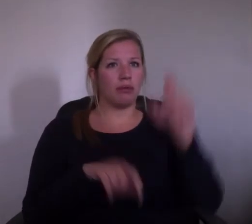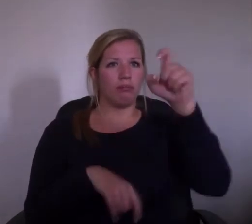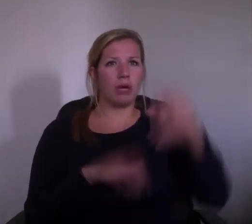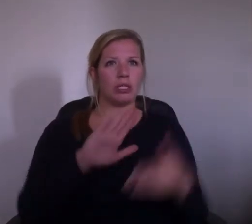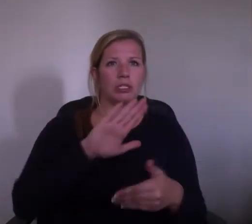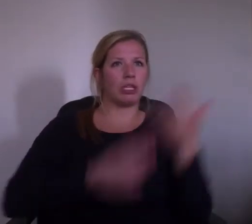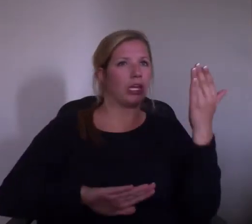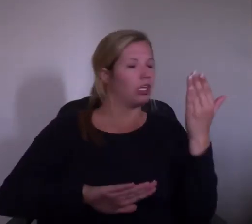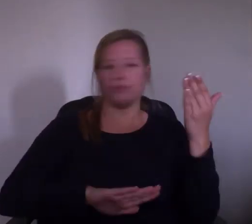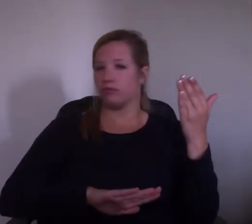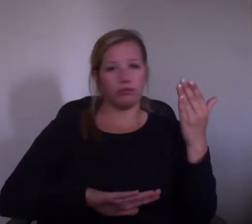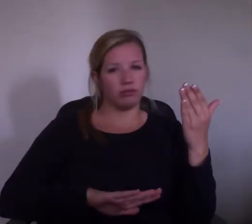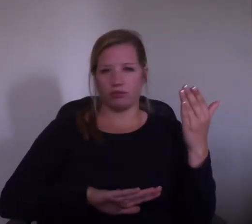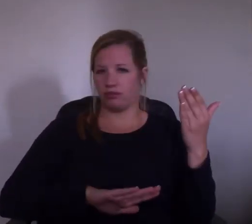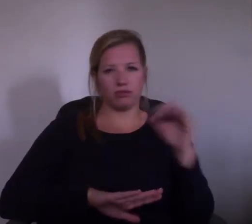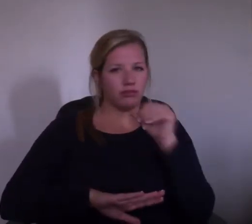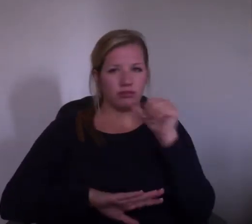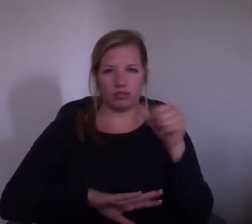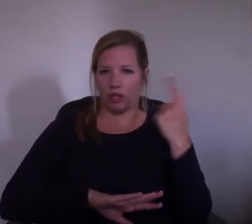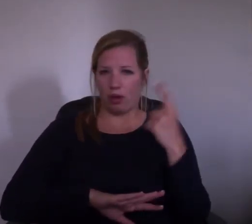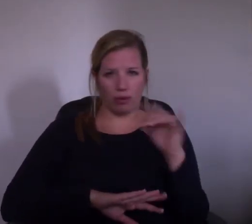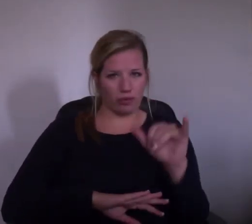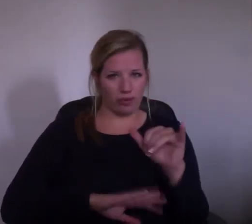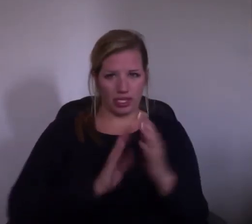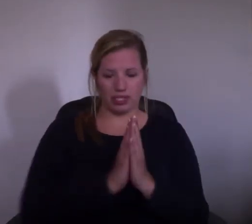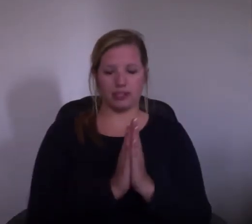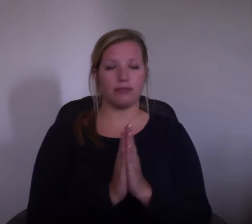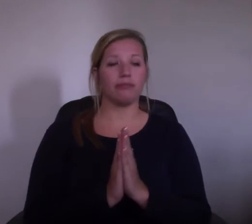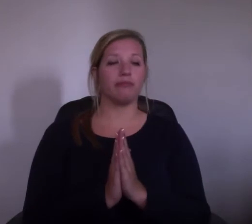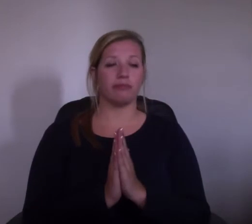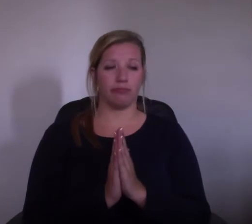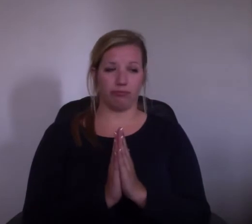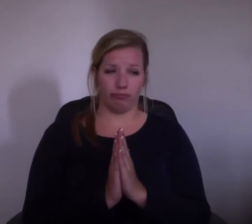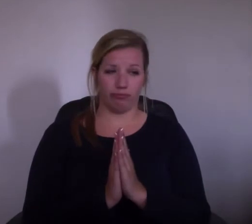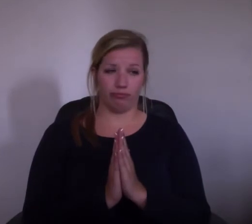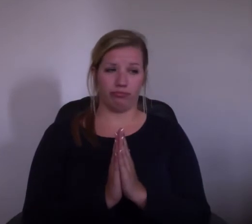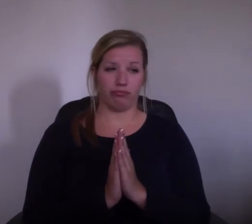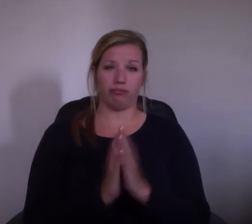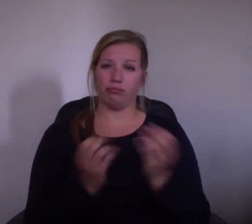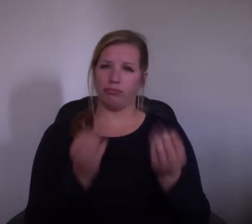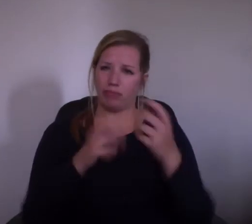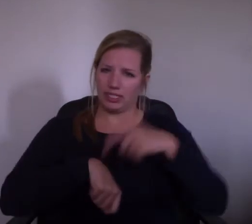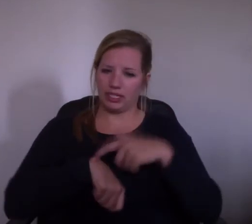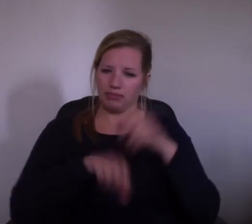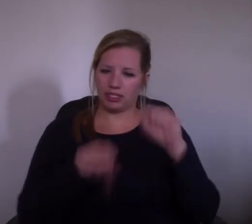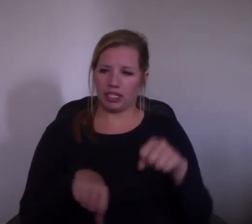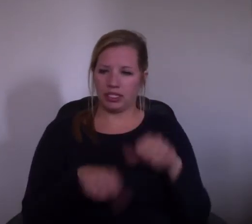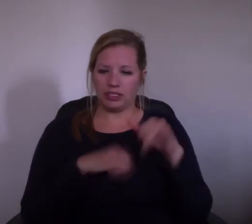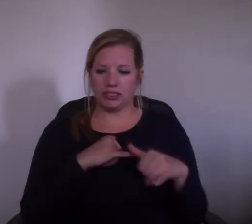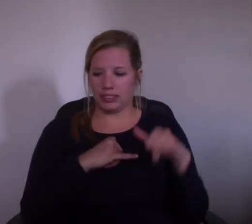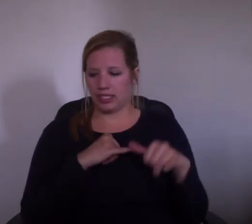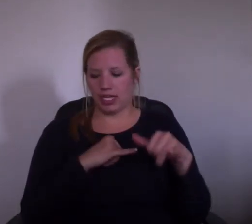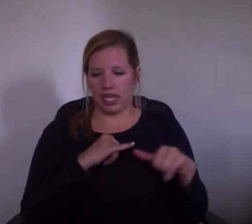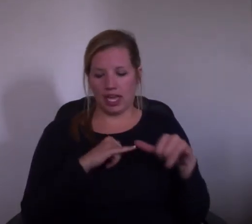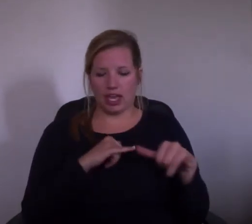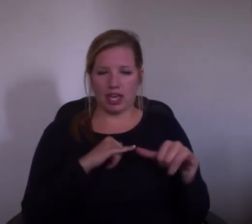not necessarily true. Many times you can shelter in place. In fact, after many emergencies and disasters, if